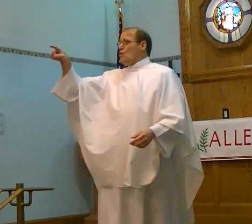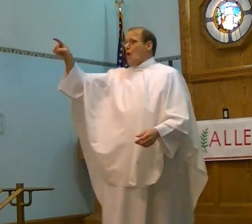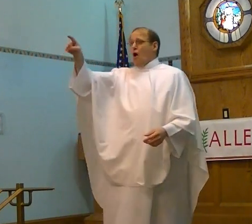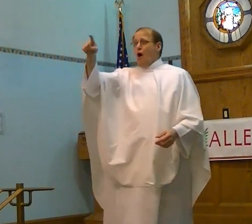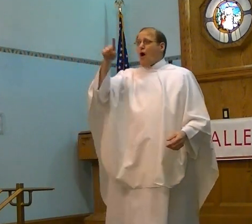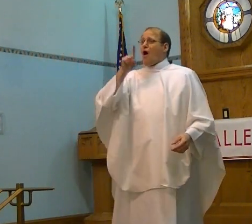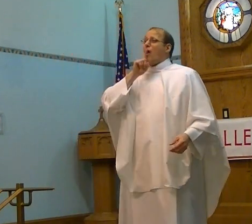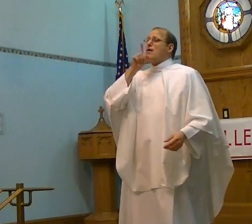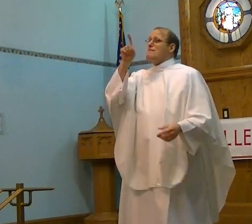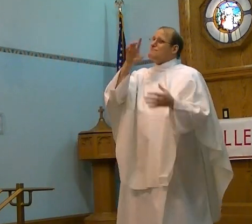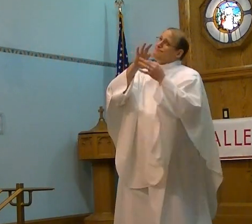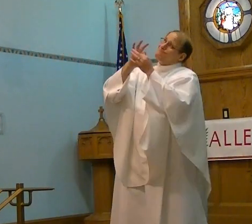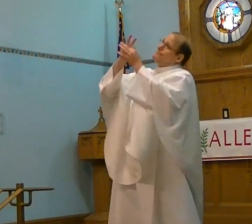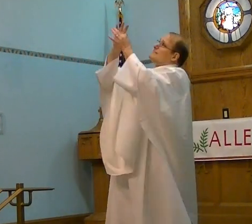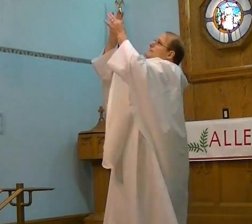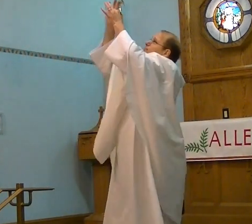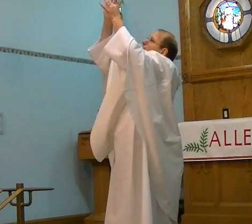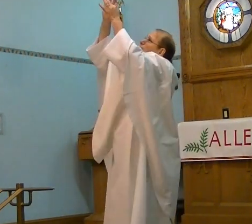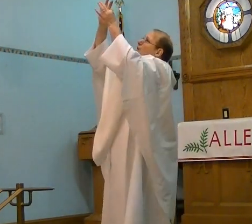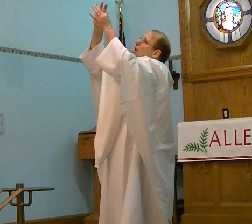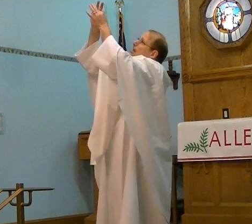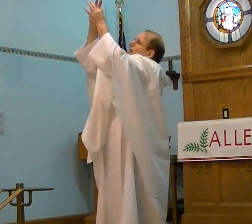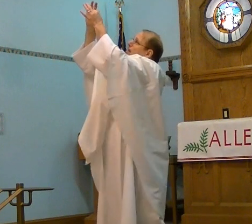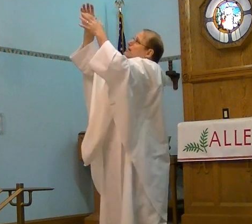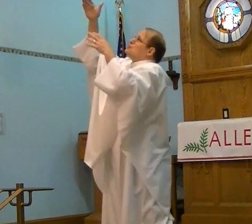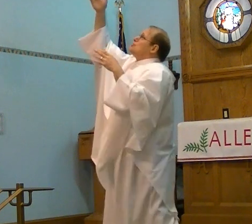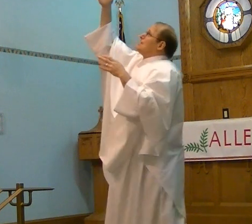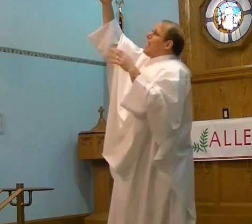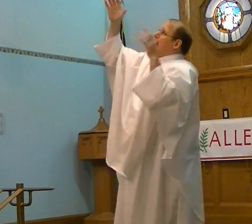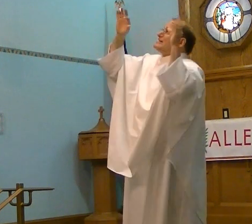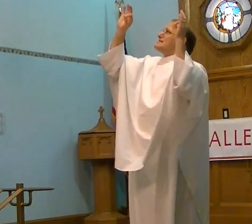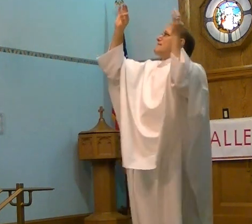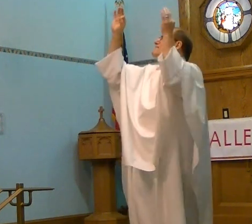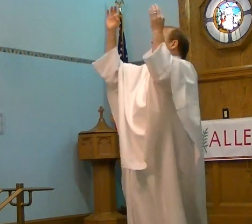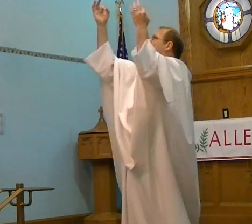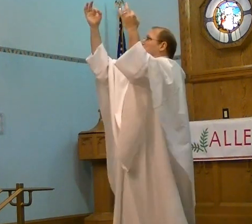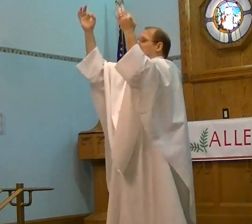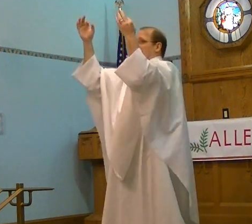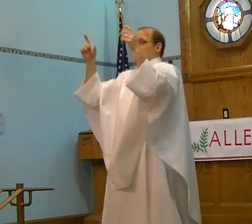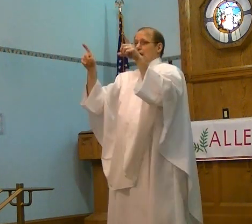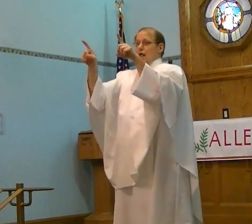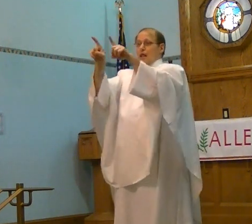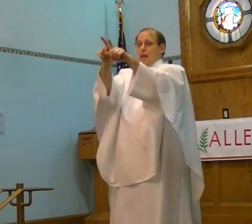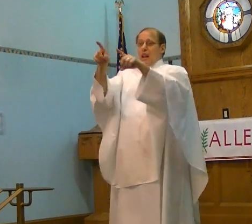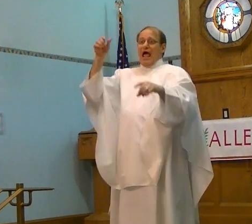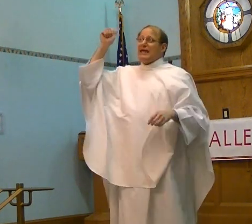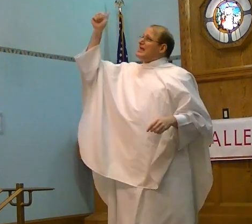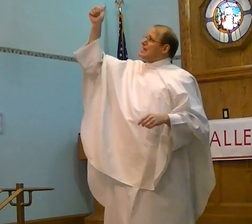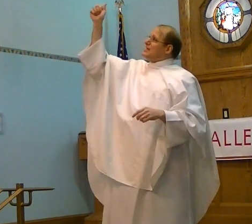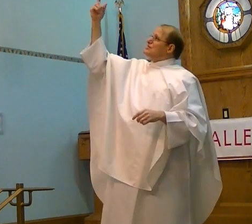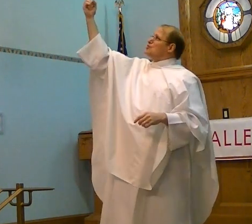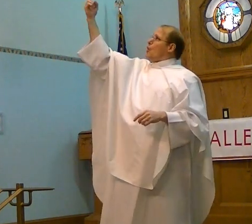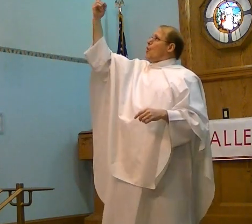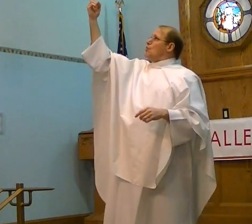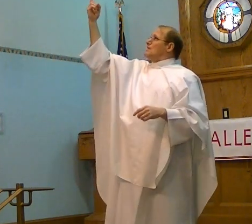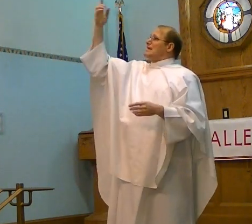are belonging to God's family. Like His only